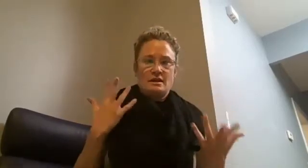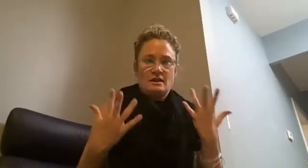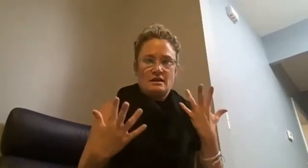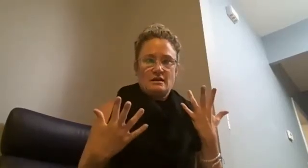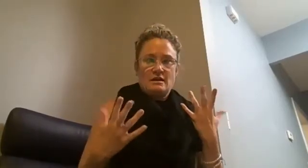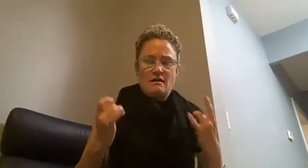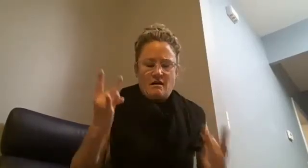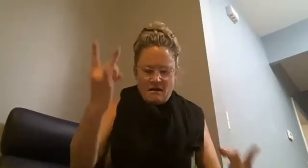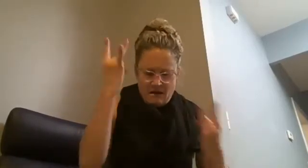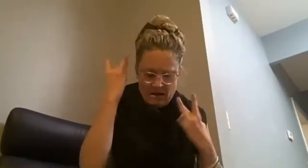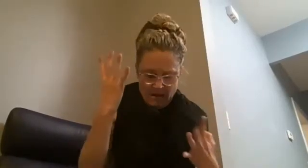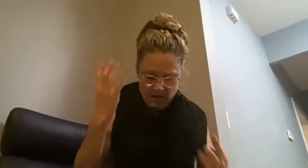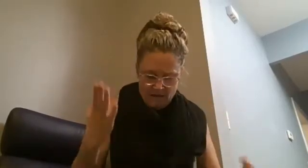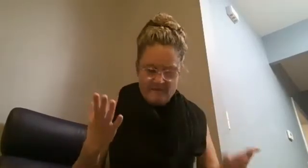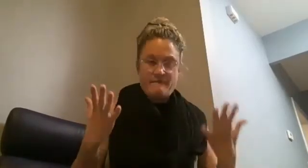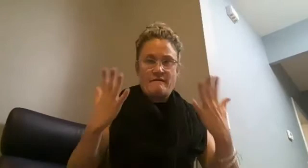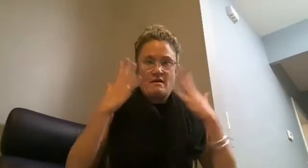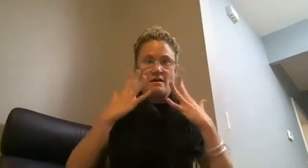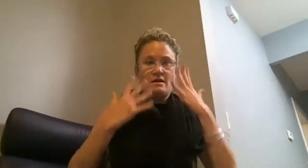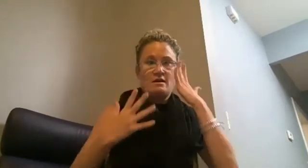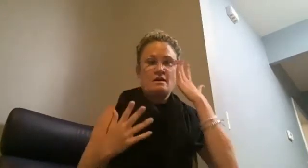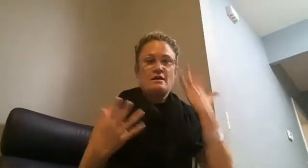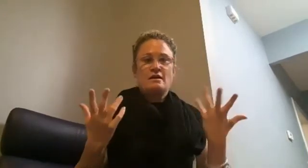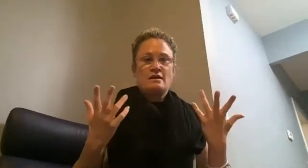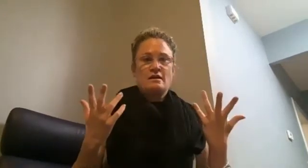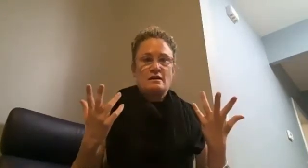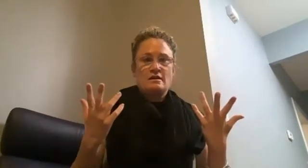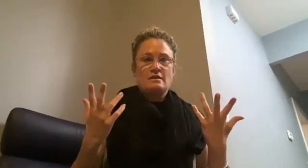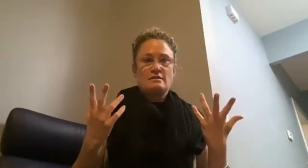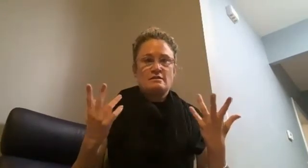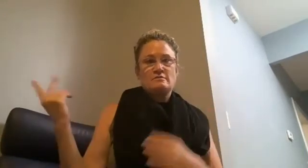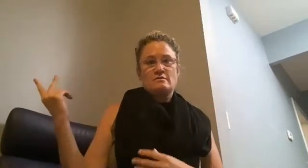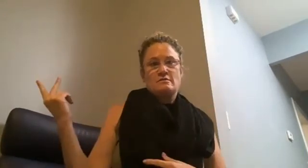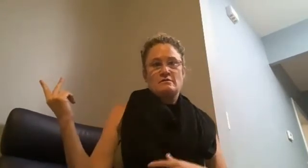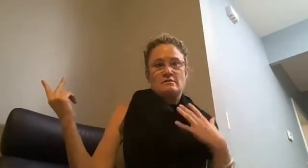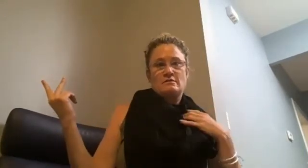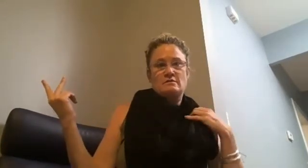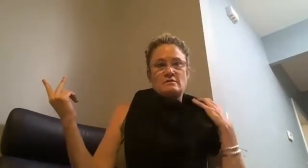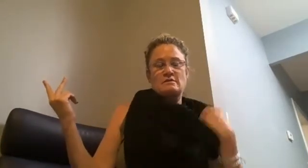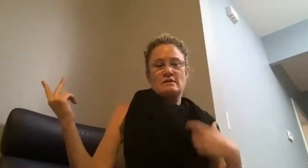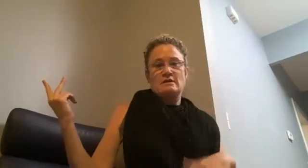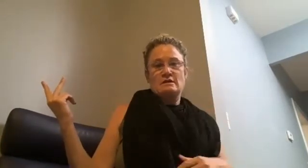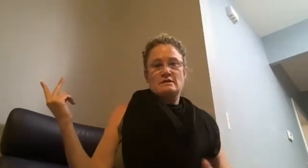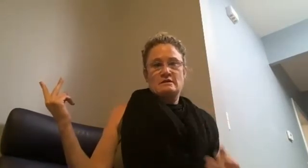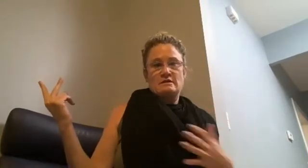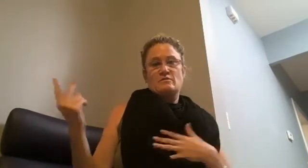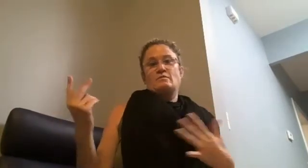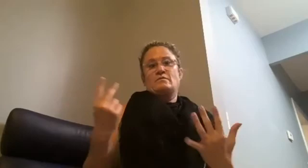And some of the other poor timing about that is we were literally leaving later that day for 2 weeks for this thing in like, vacation in